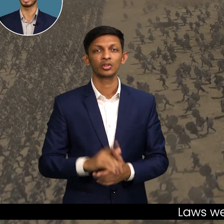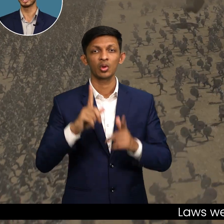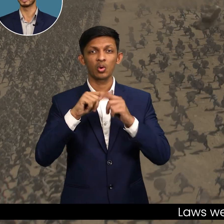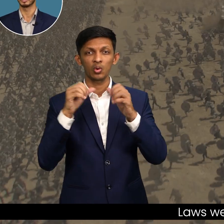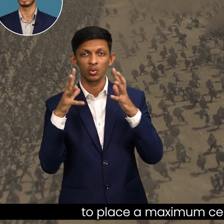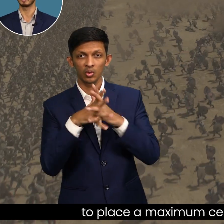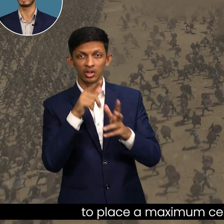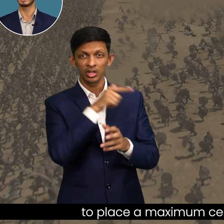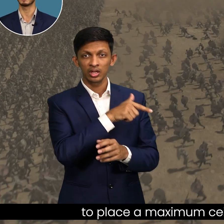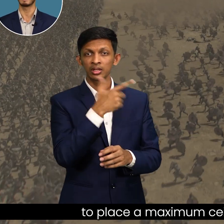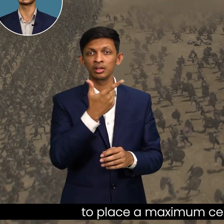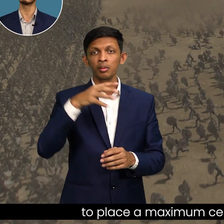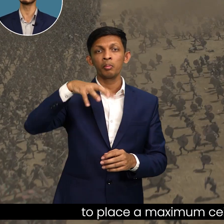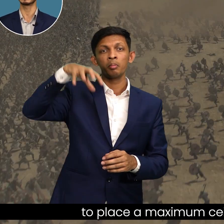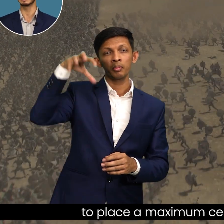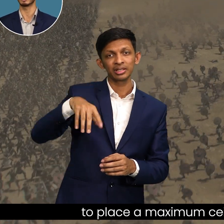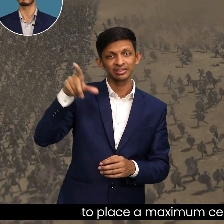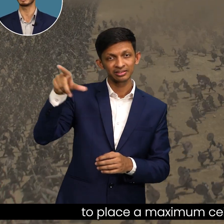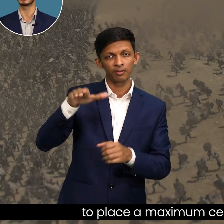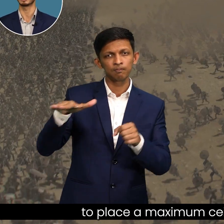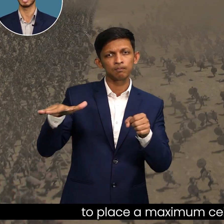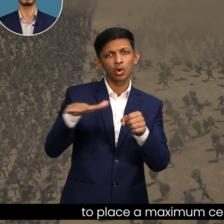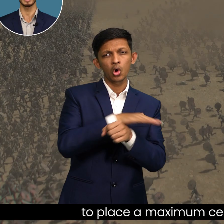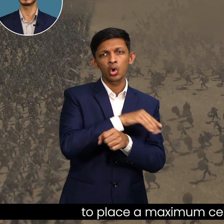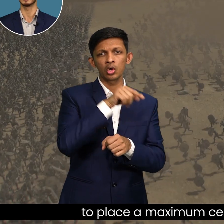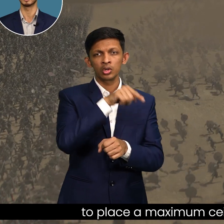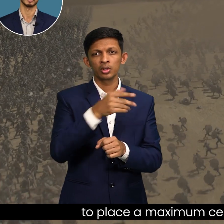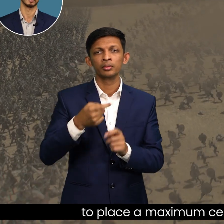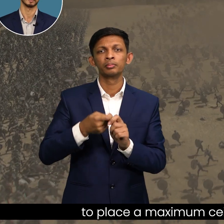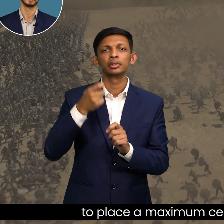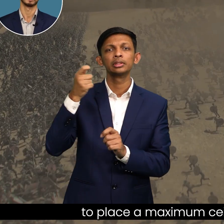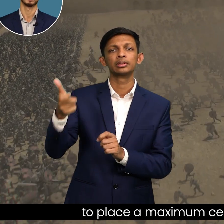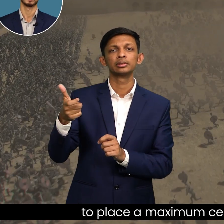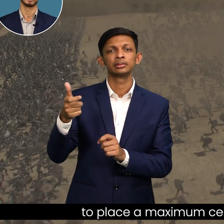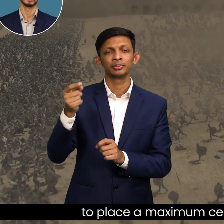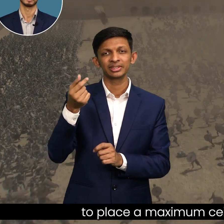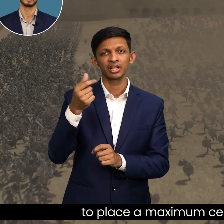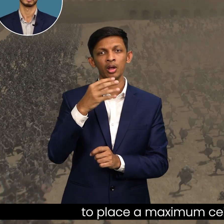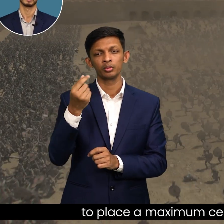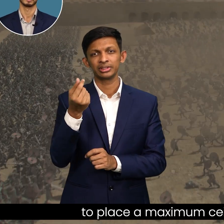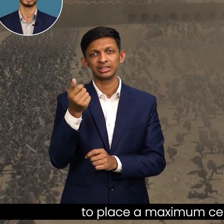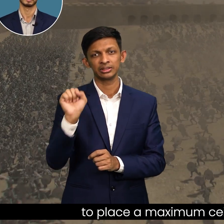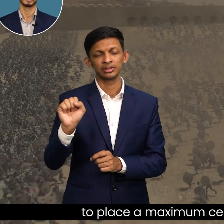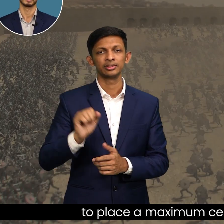Laws were issued to place a maximum ceiling on wages and prices.